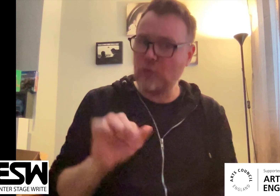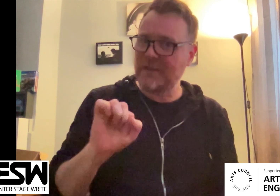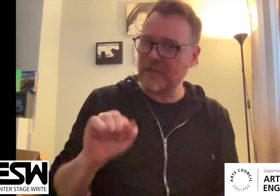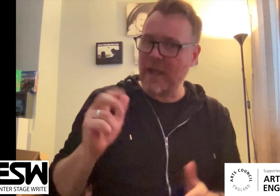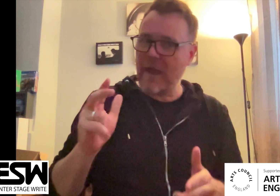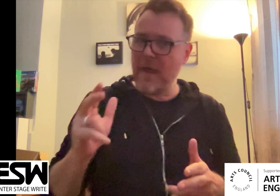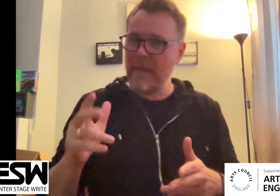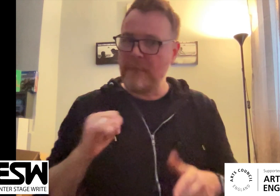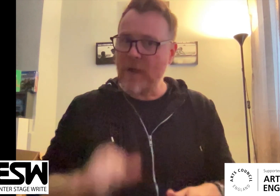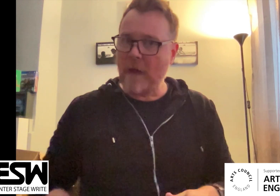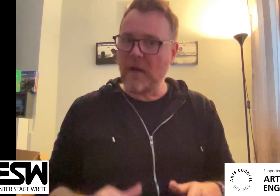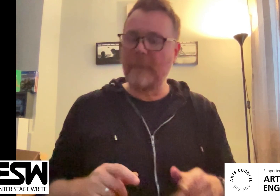2.